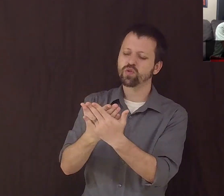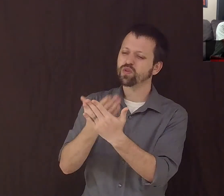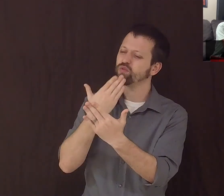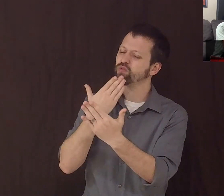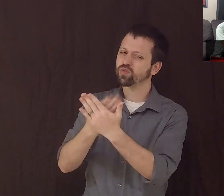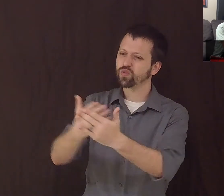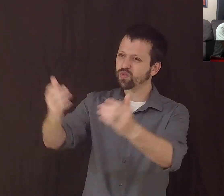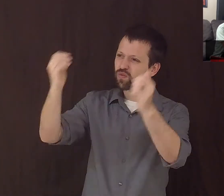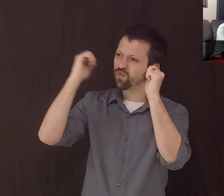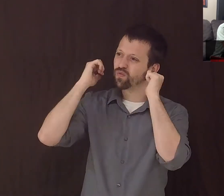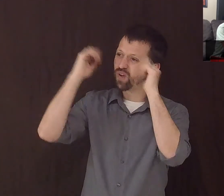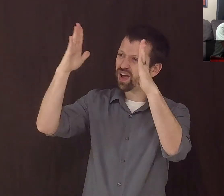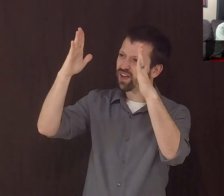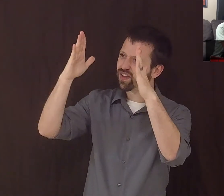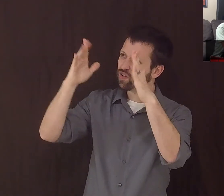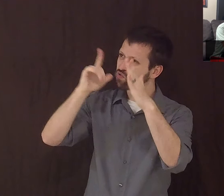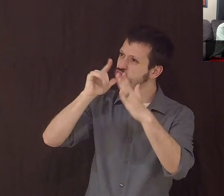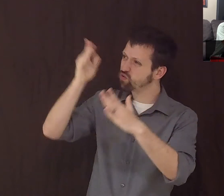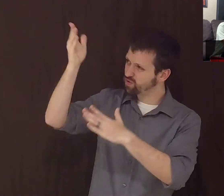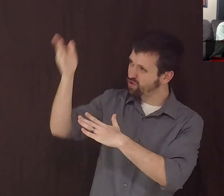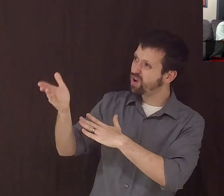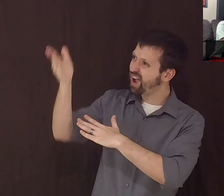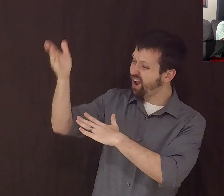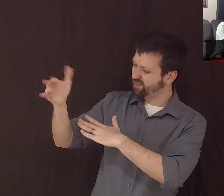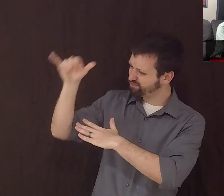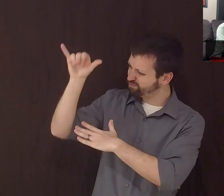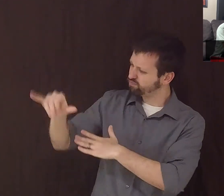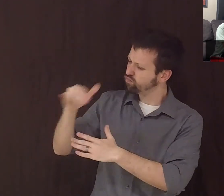good father. It's who you are.